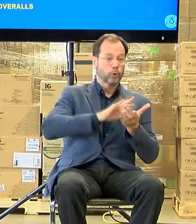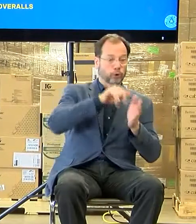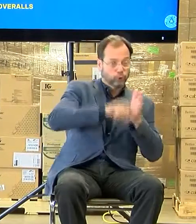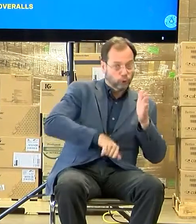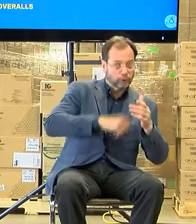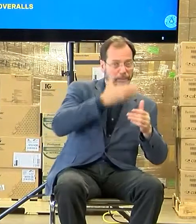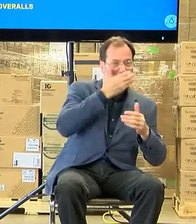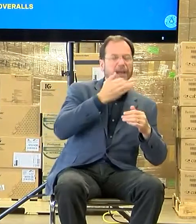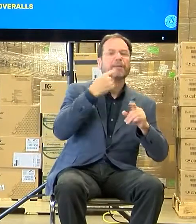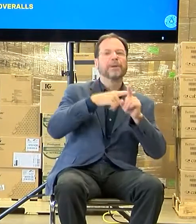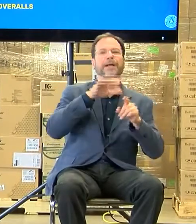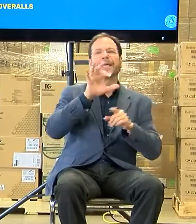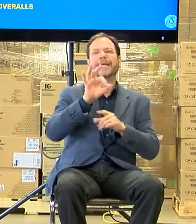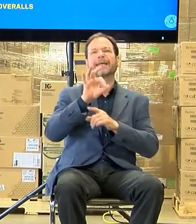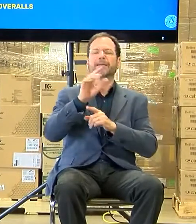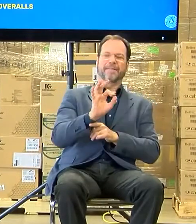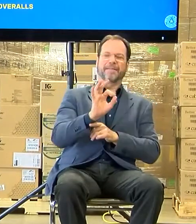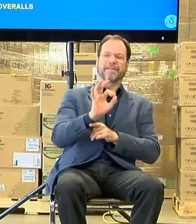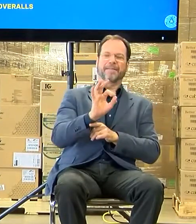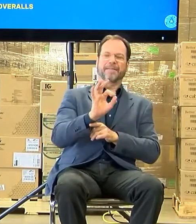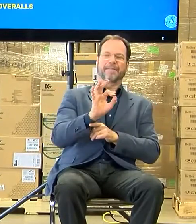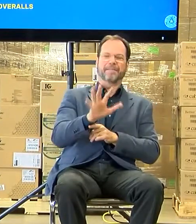as N95 masks,